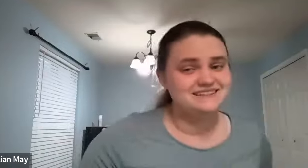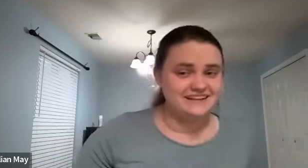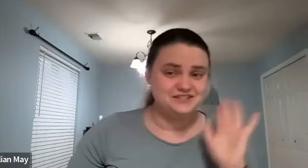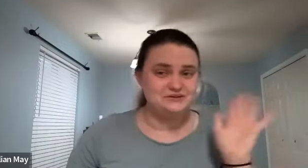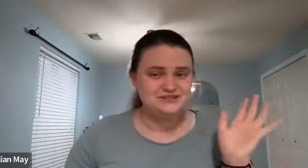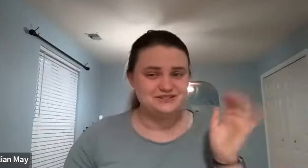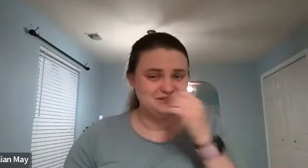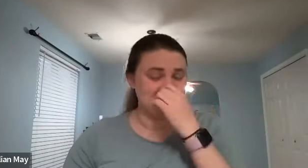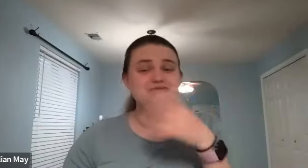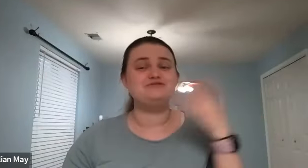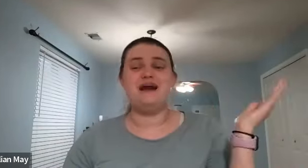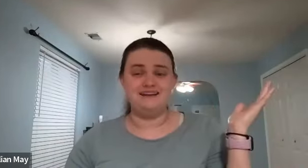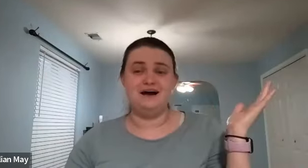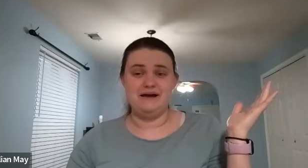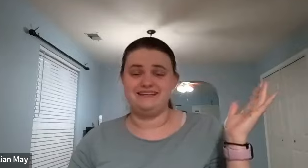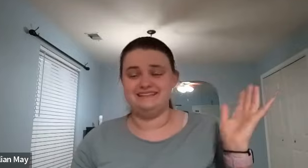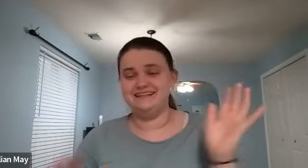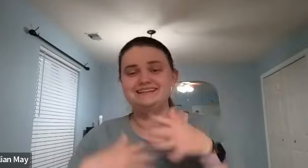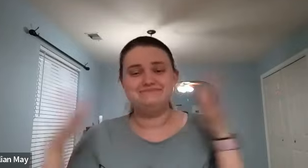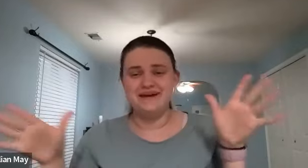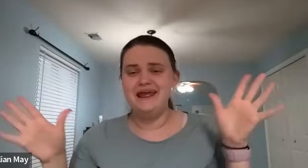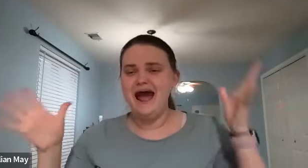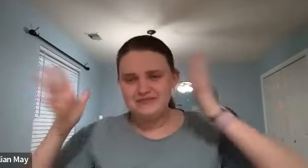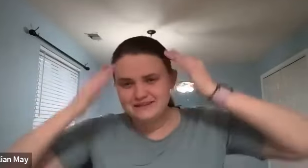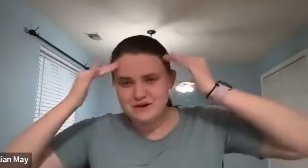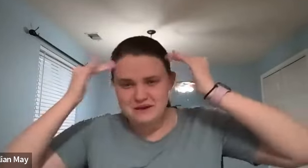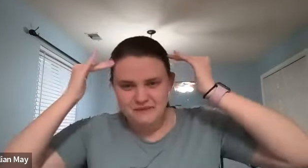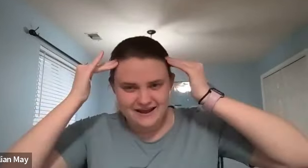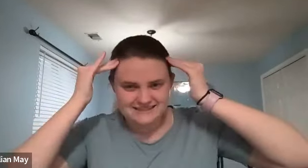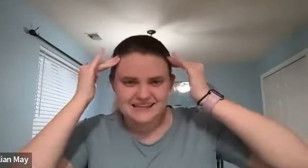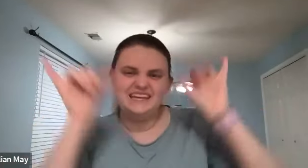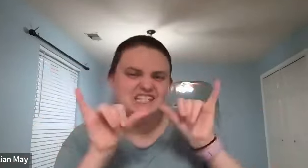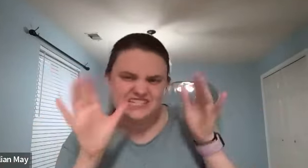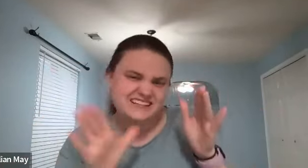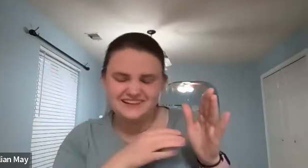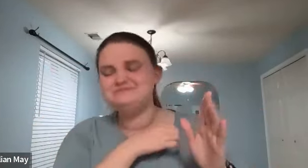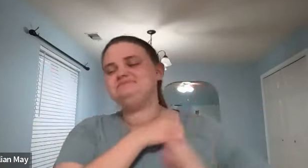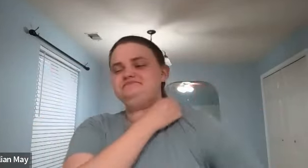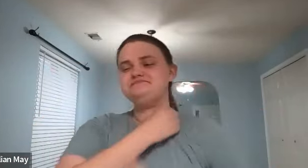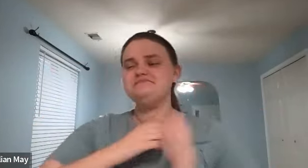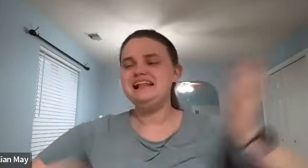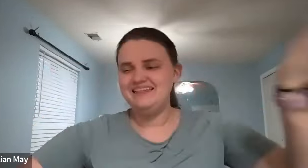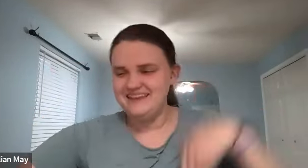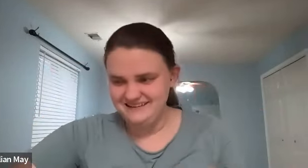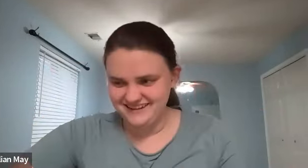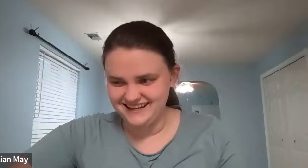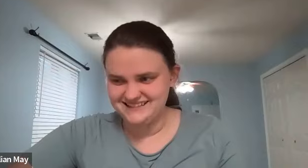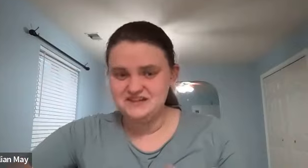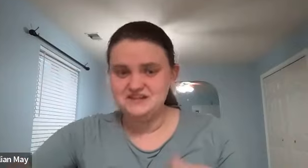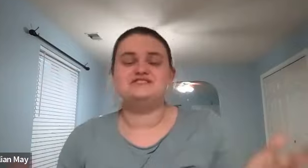like a jokester too, so he was cracking up as I did it. But I think that's why my mind is like engineer. Anyways, so then